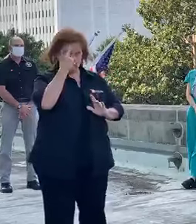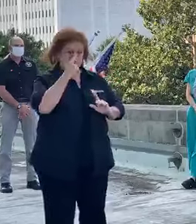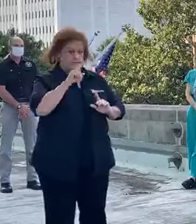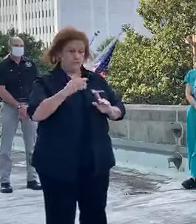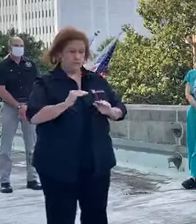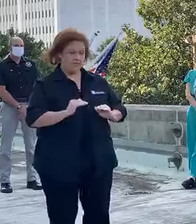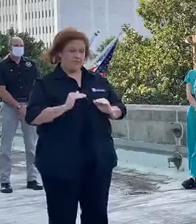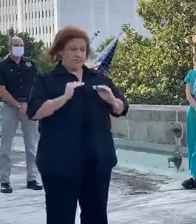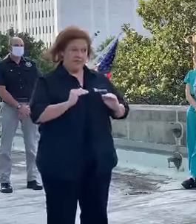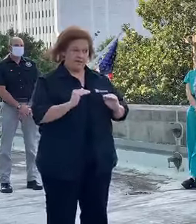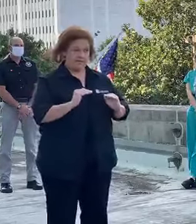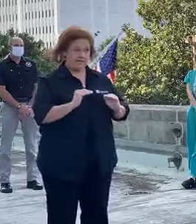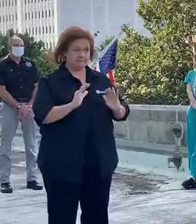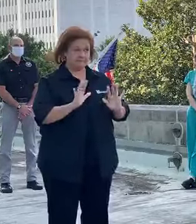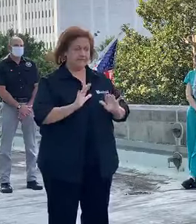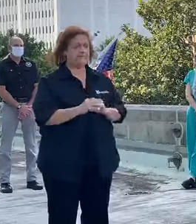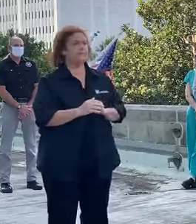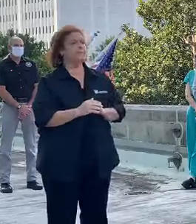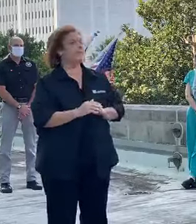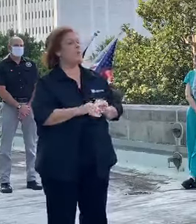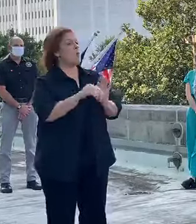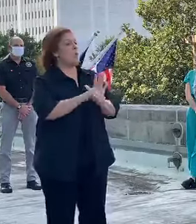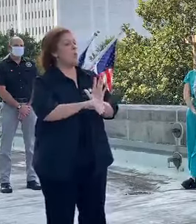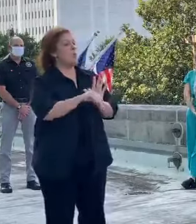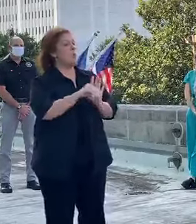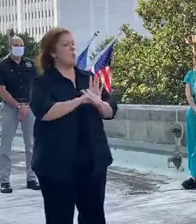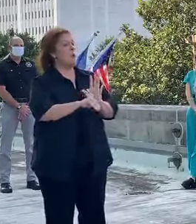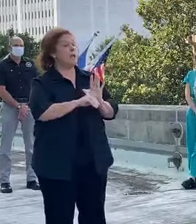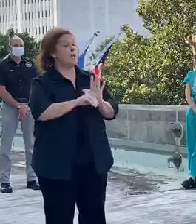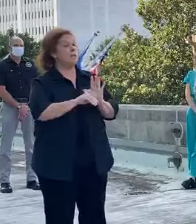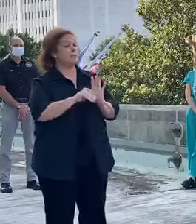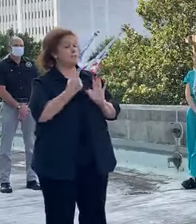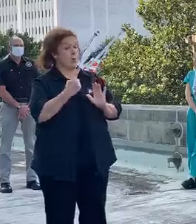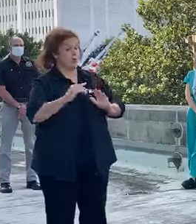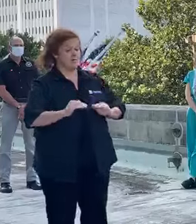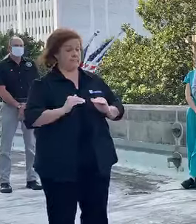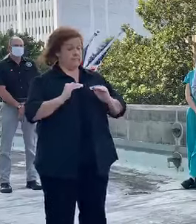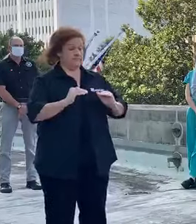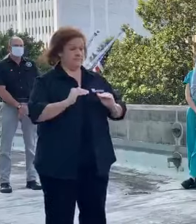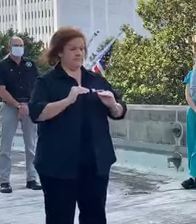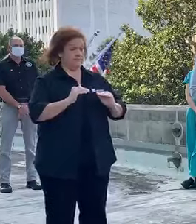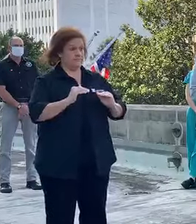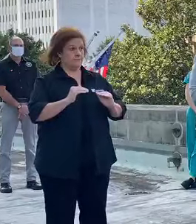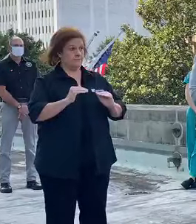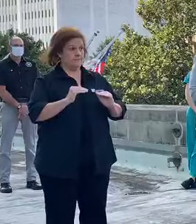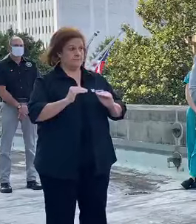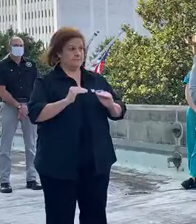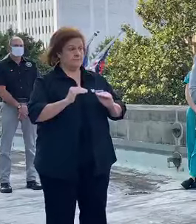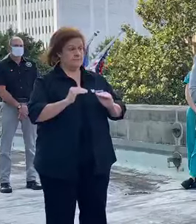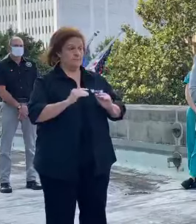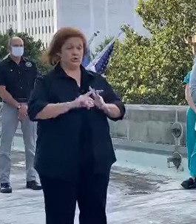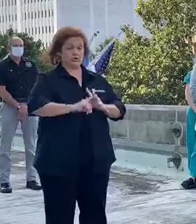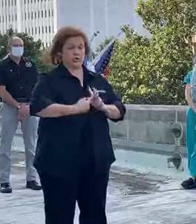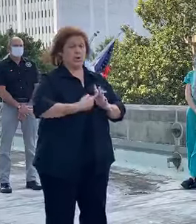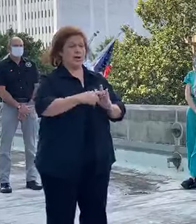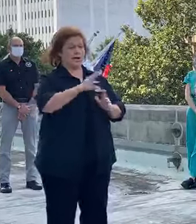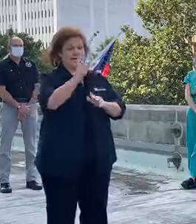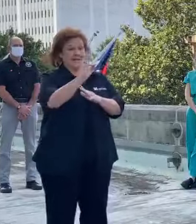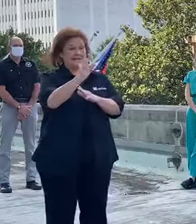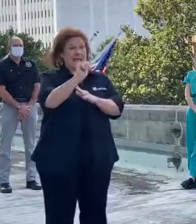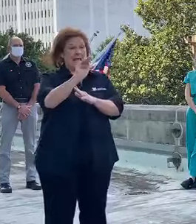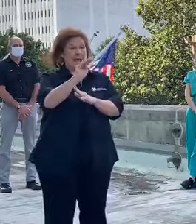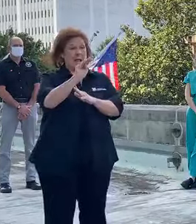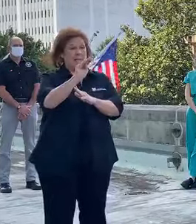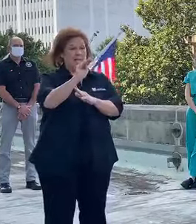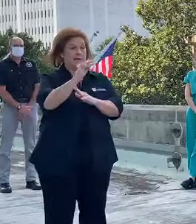approach. In Orleans Parish, Phase 1 will begin 6 a.m. on